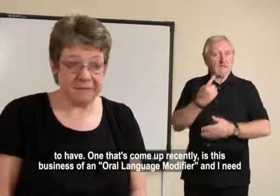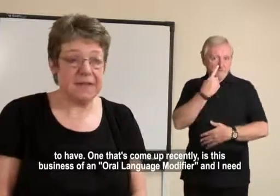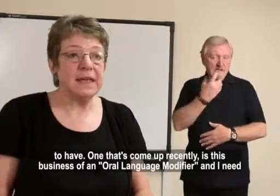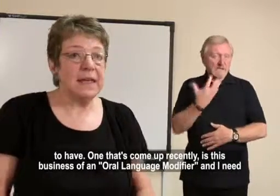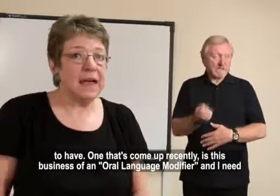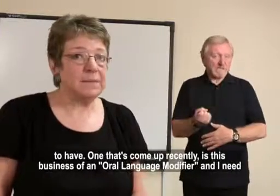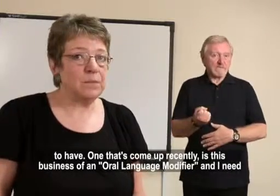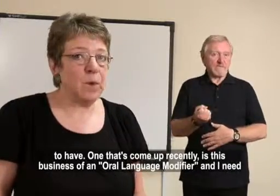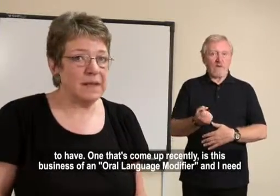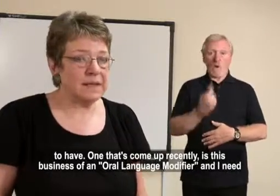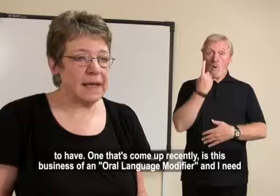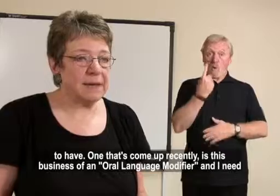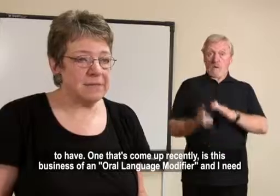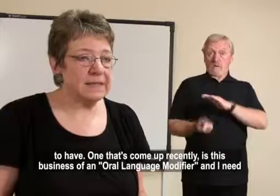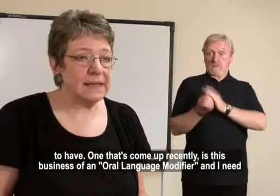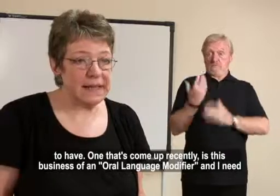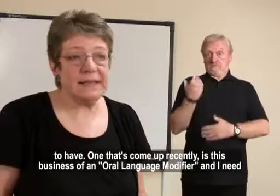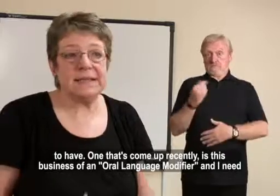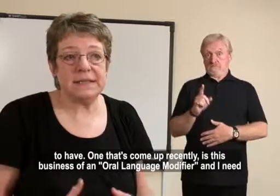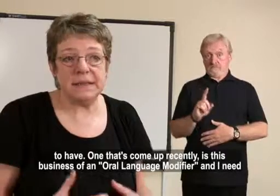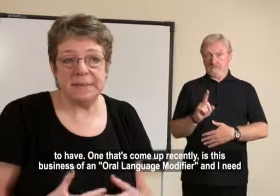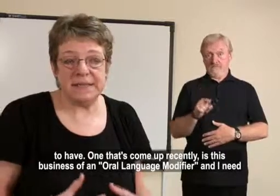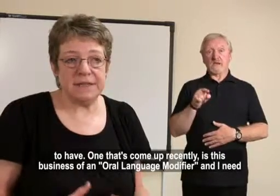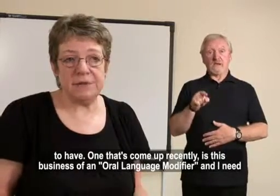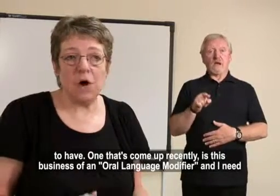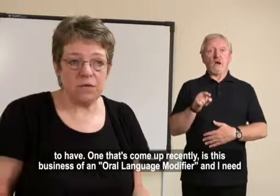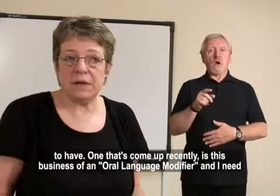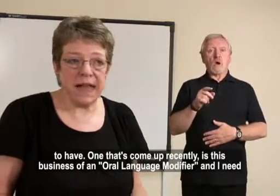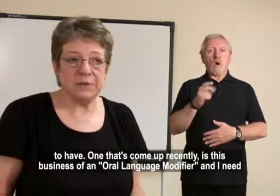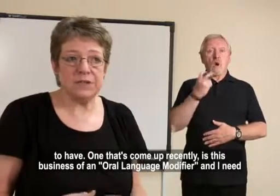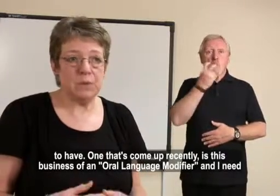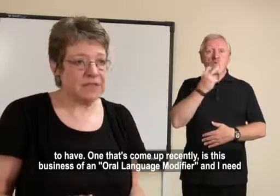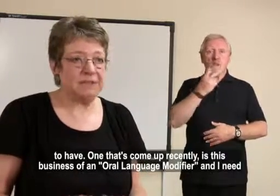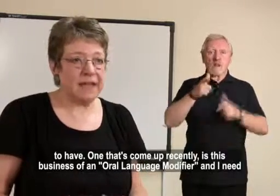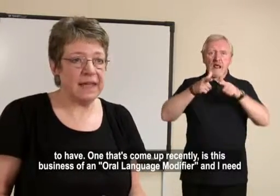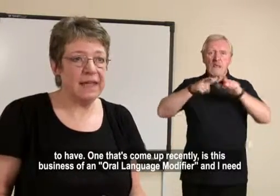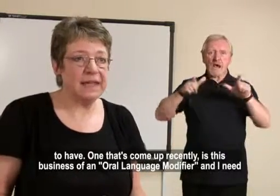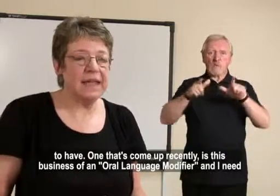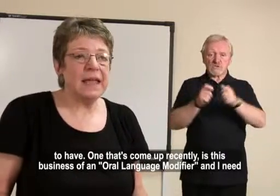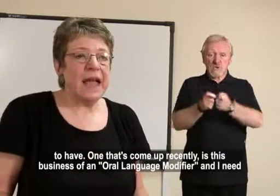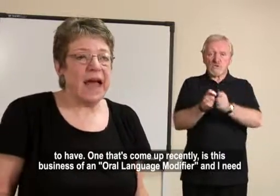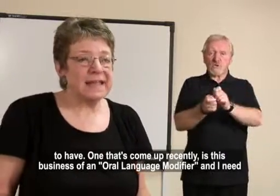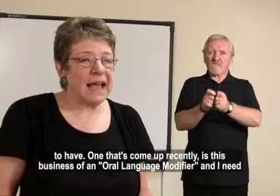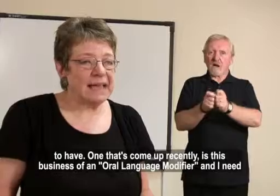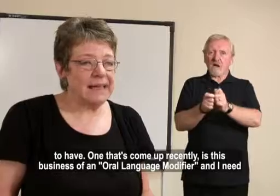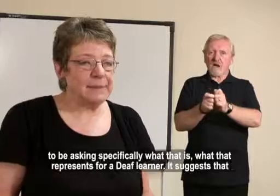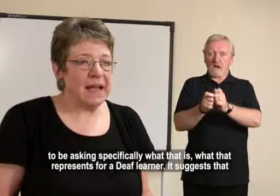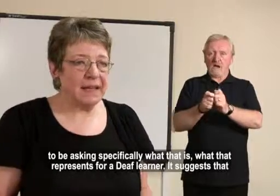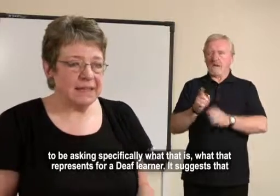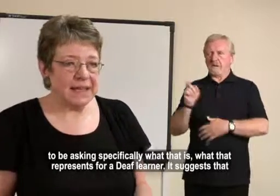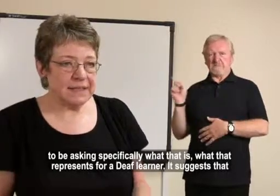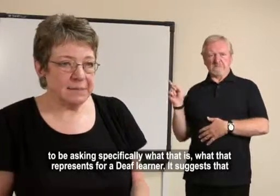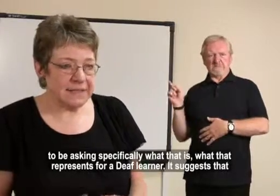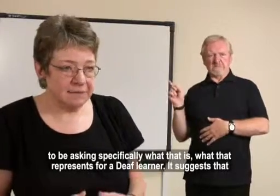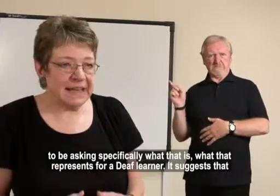to have. One that's come up recently is this business of an oral language modifier, and I need to